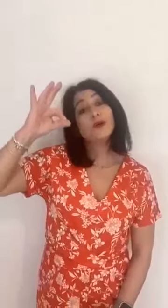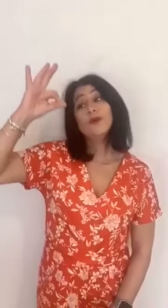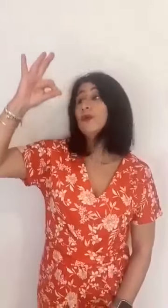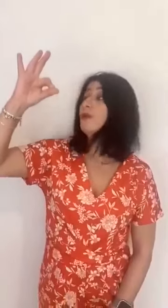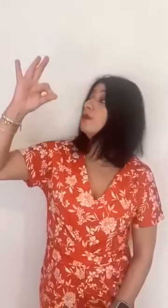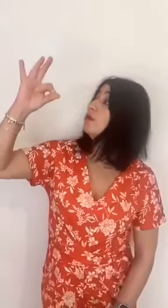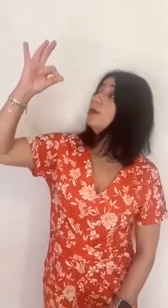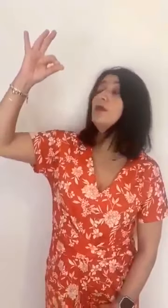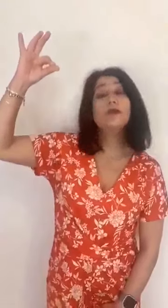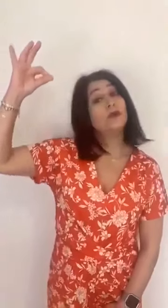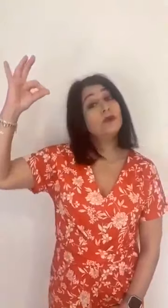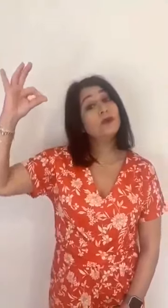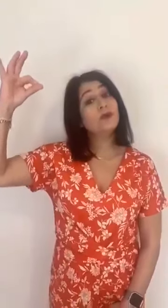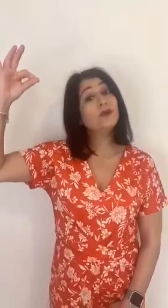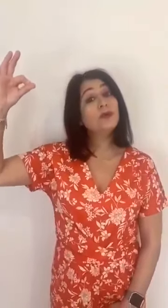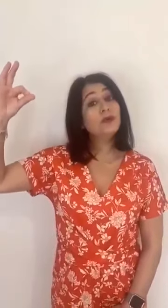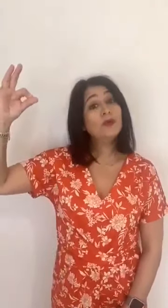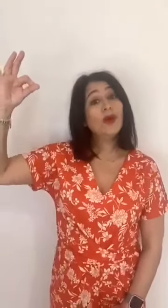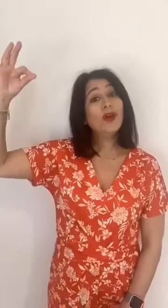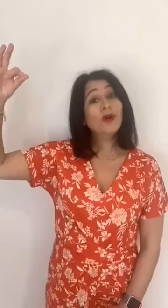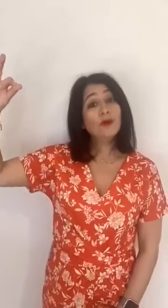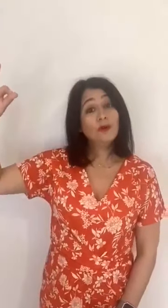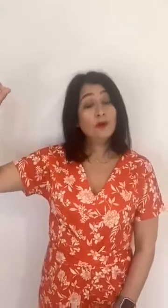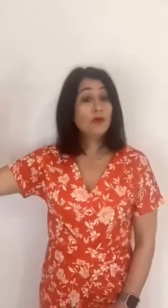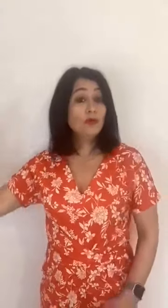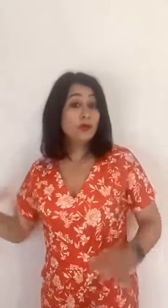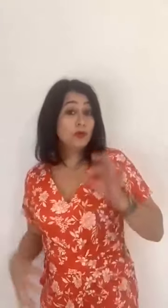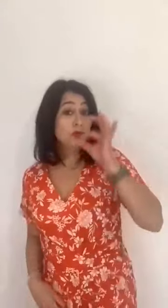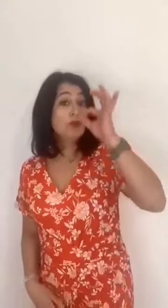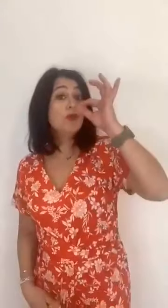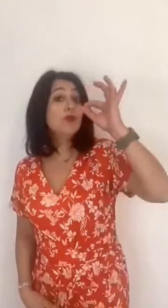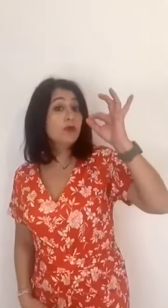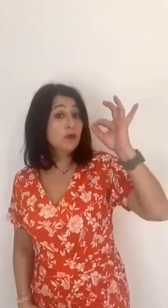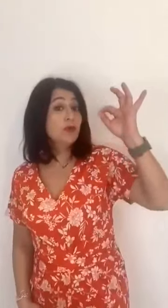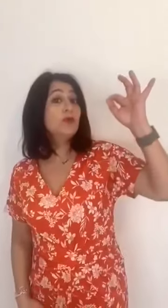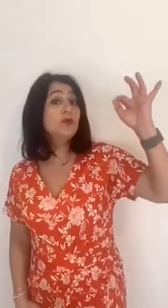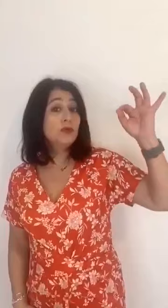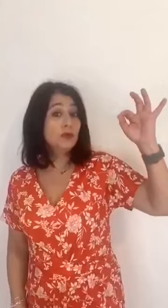Ooh Ooh Ooh Ooh